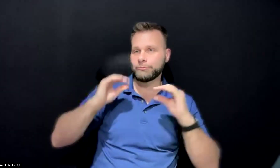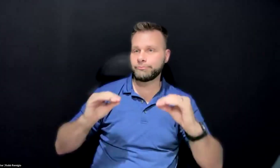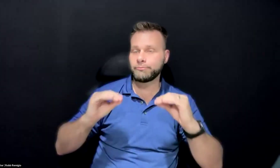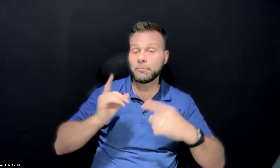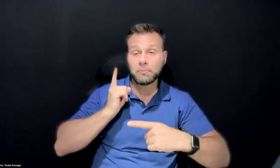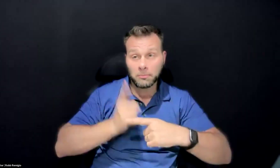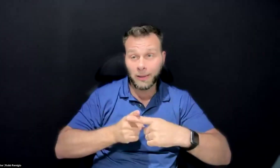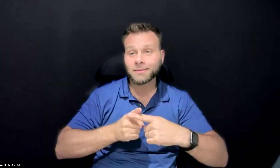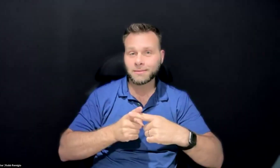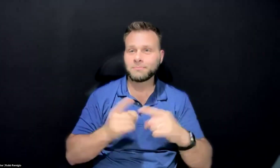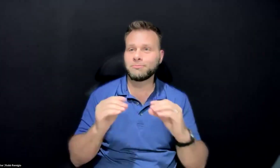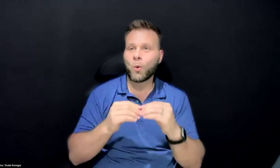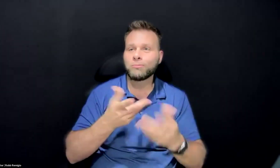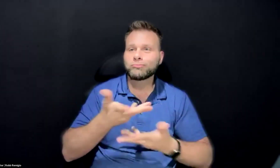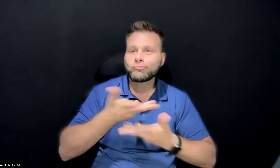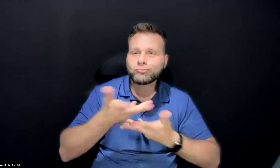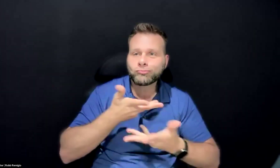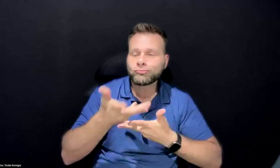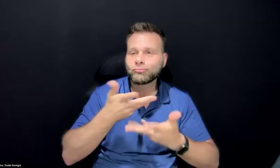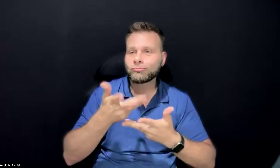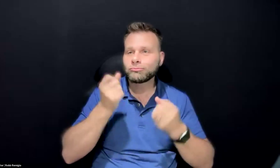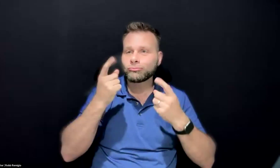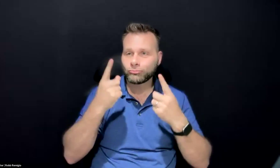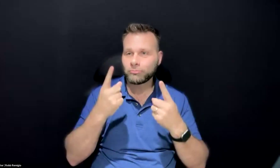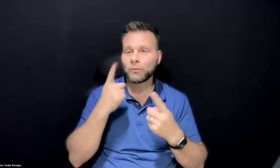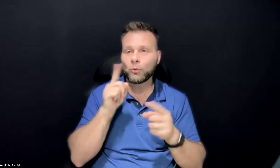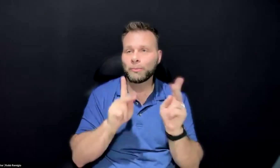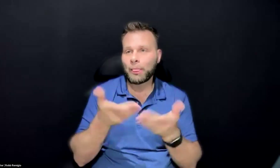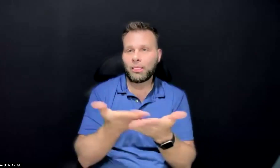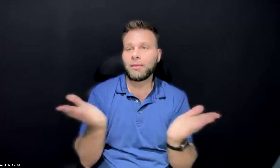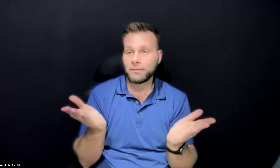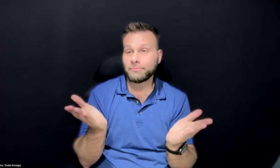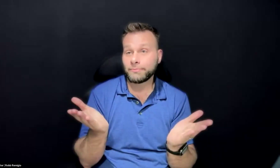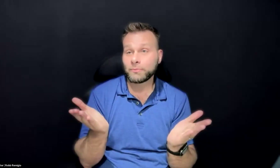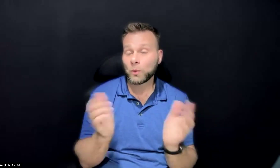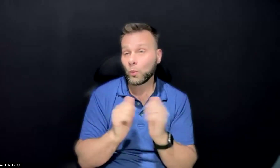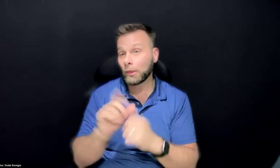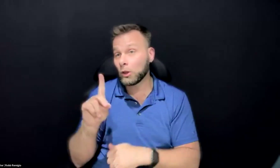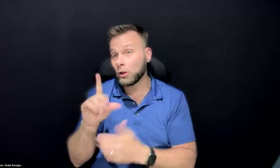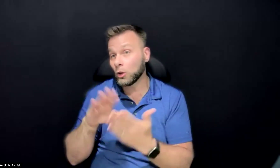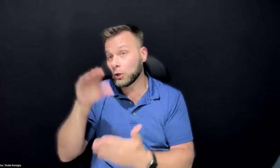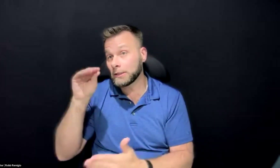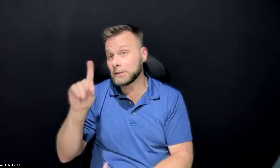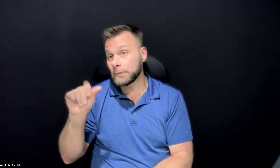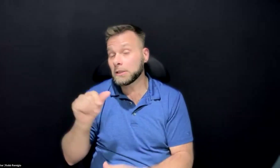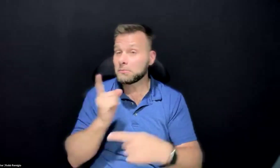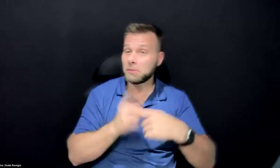also makes it more legible, intelligible for people with learning disabilities, but I think